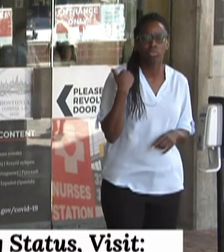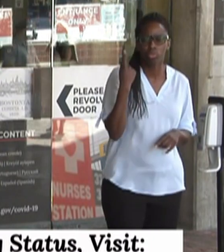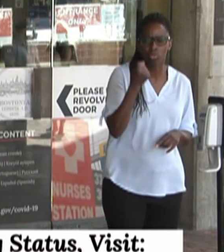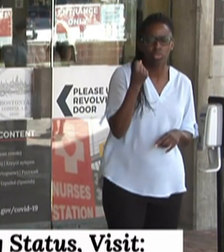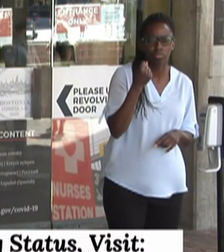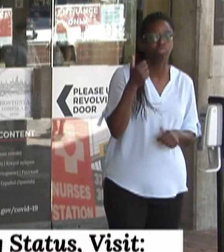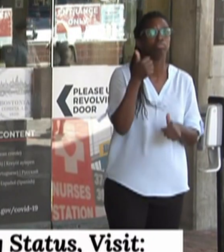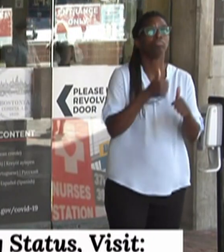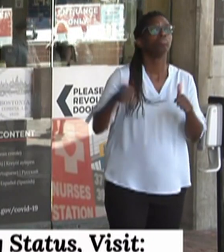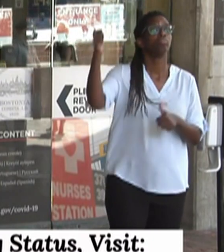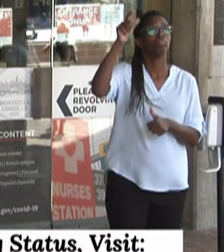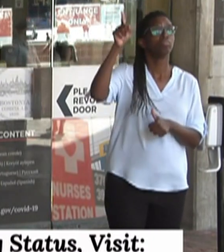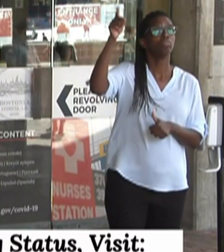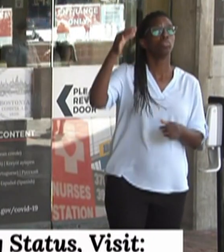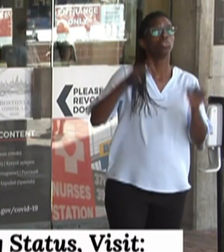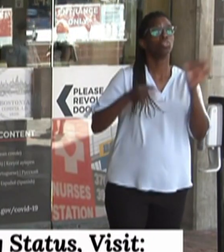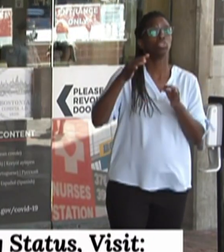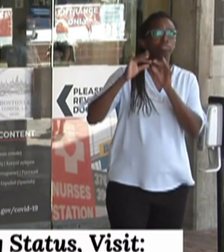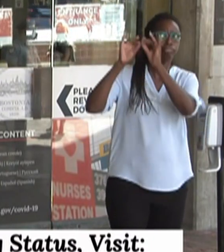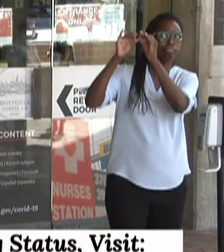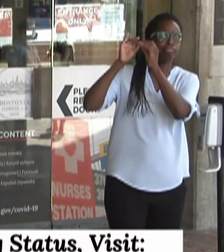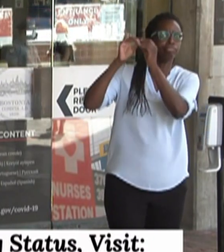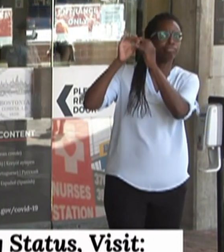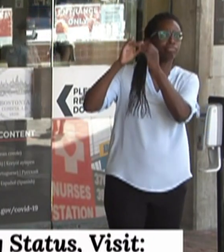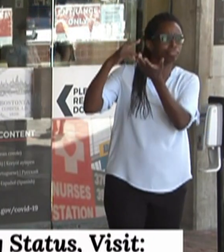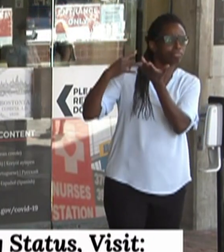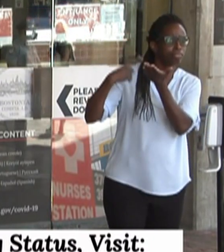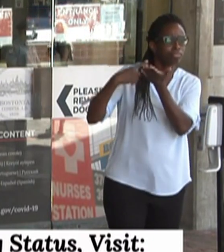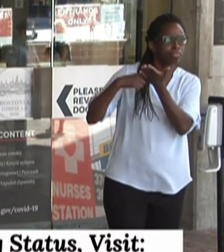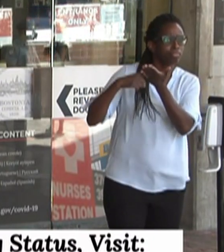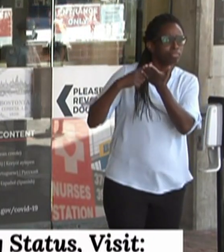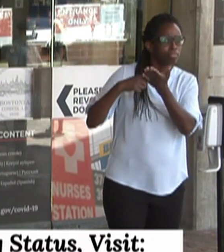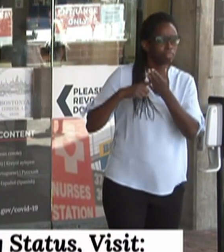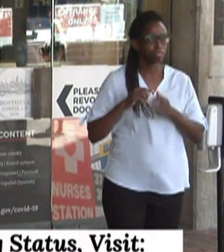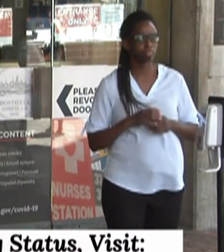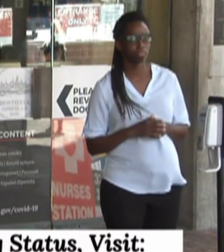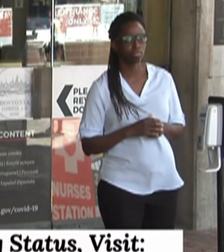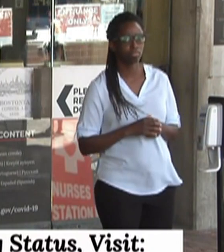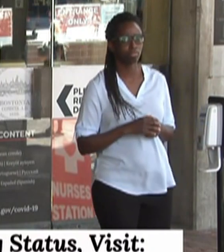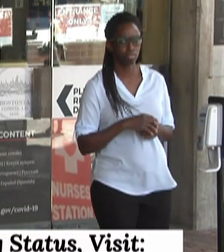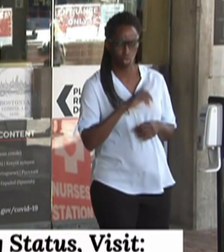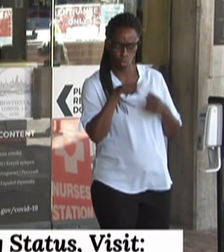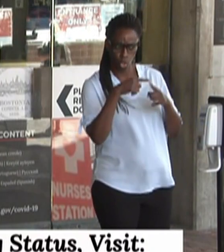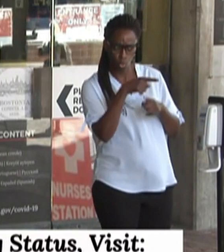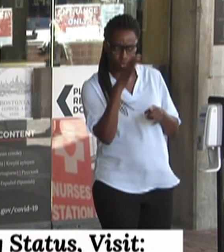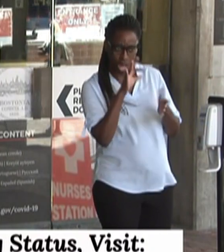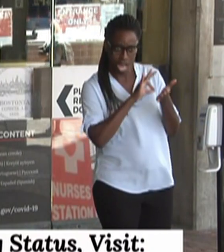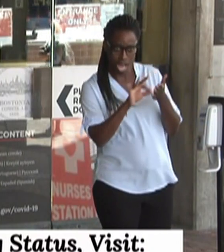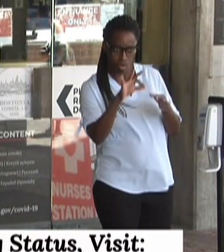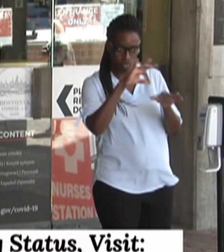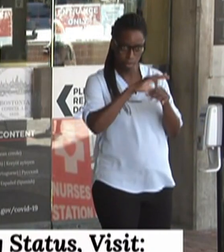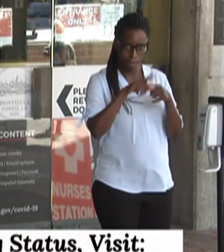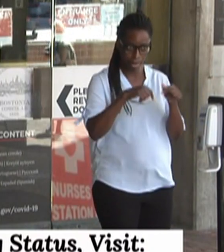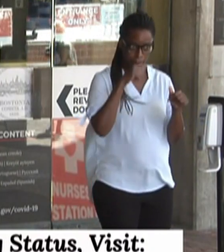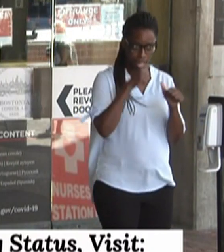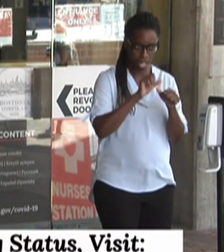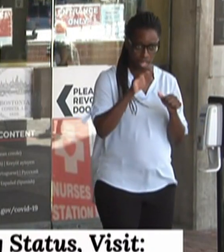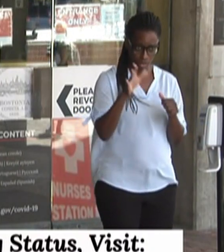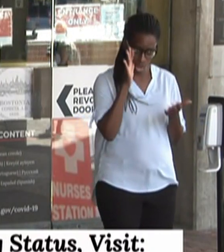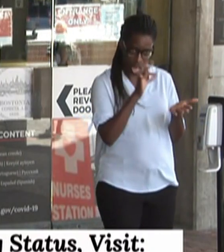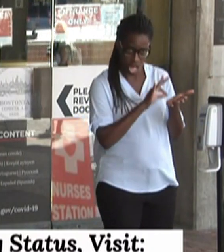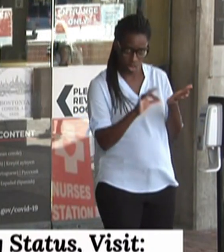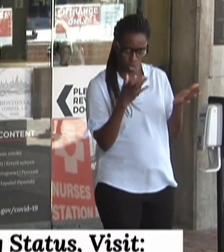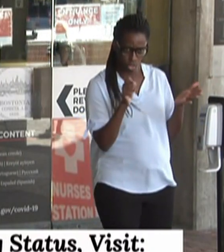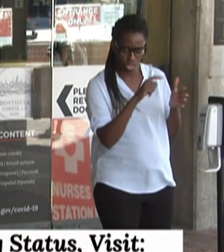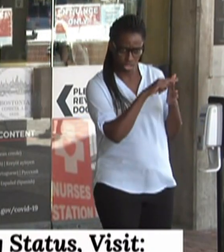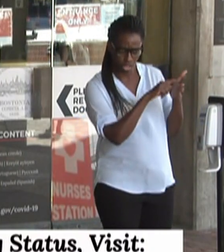was argued in front of the Supreme Court to require the counting of mail-in votes postmarked by Election Day, not just received by